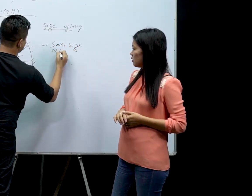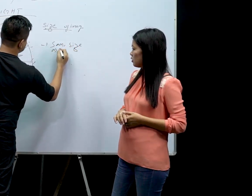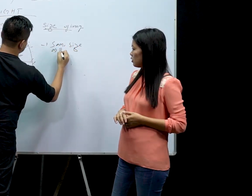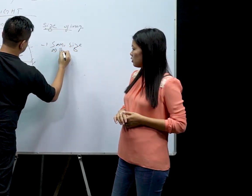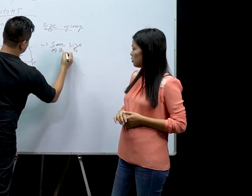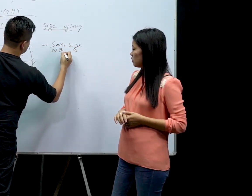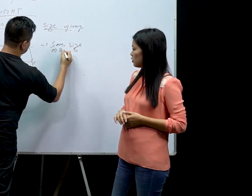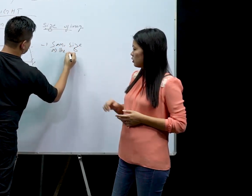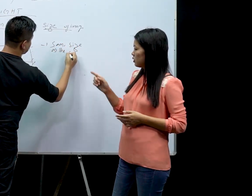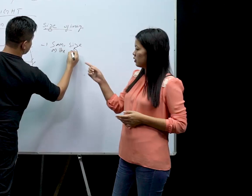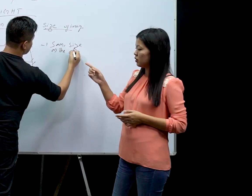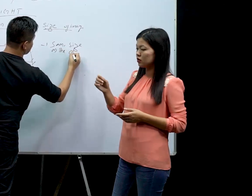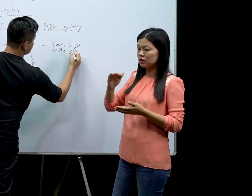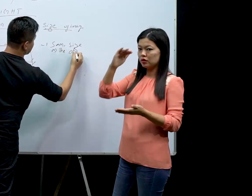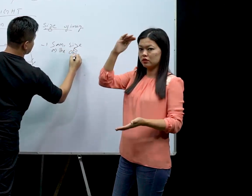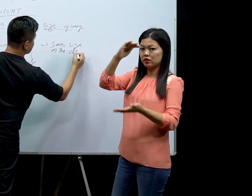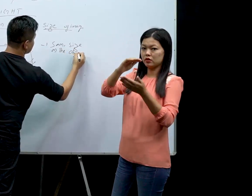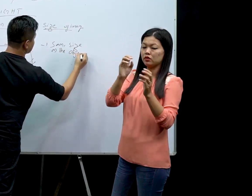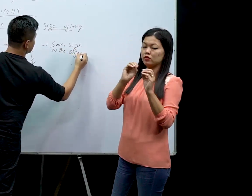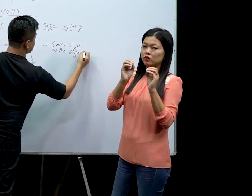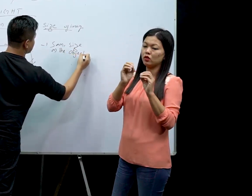as the object.